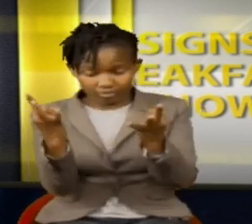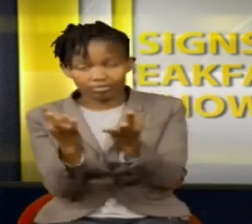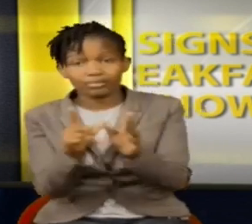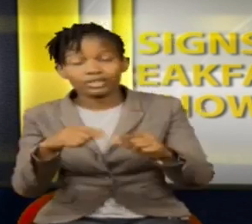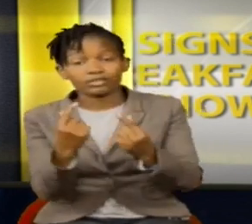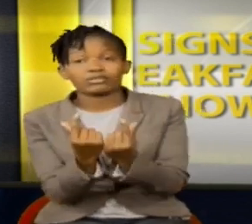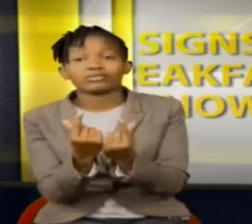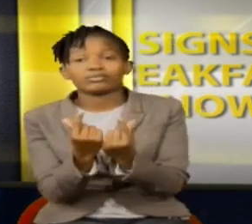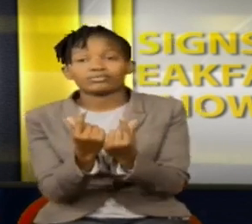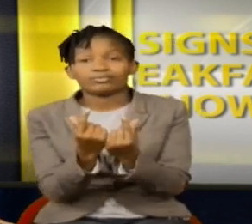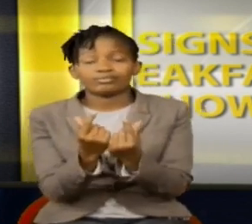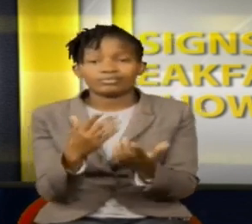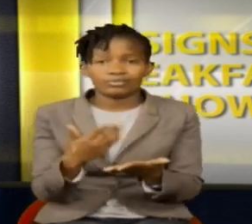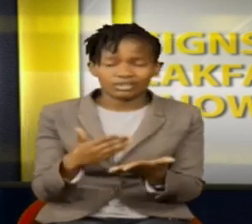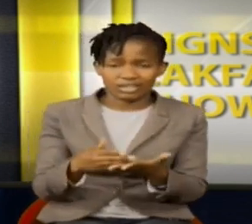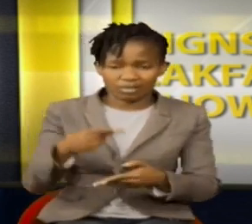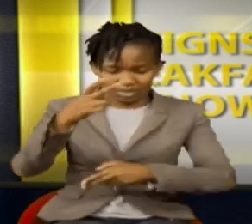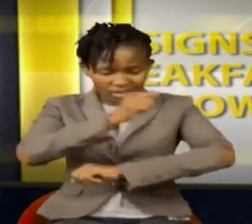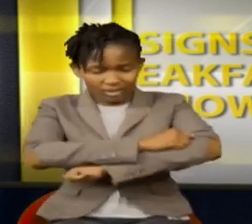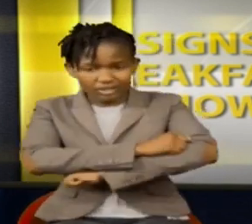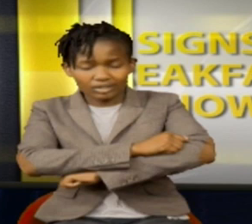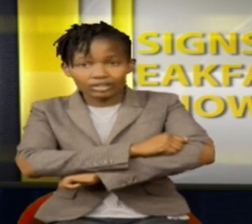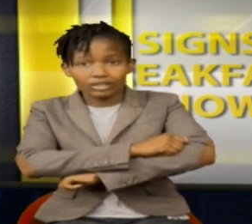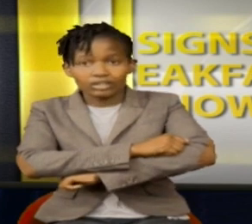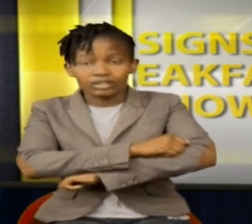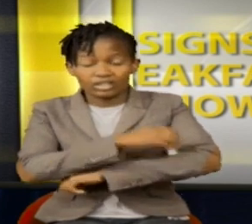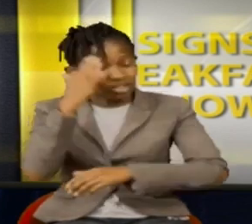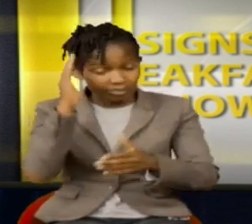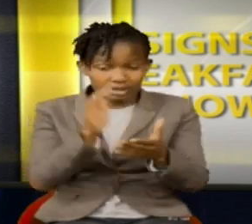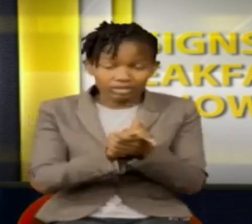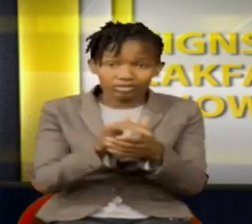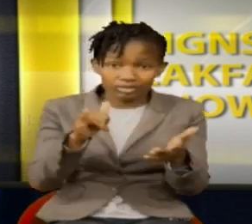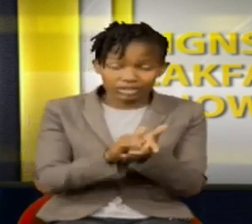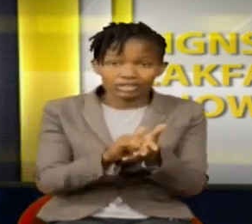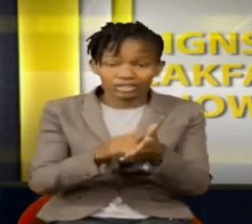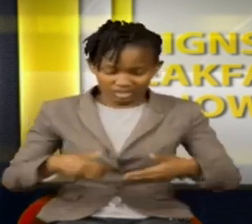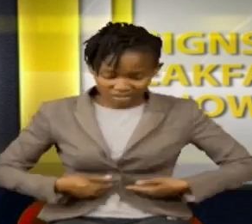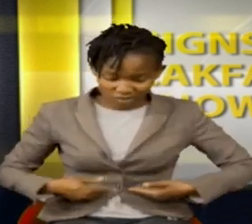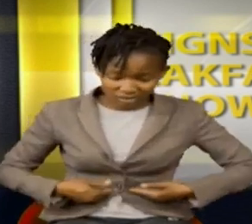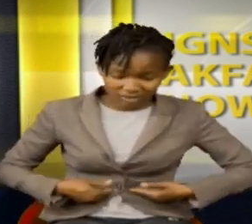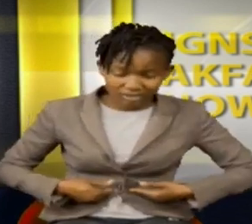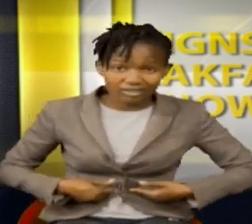children, some are in uni, some are in high school, and he's like, he's shocked, he did not believe that young people are this